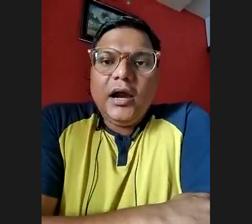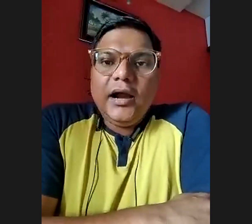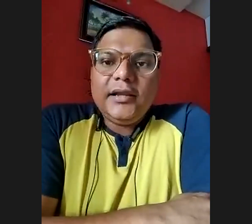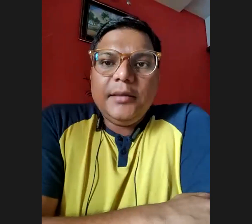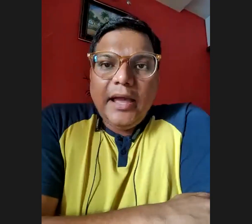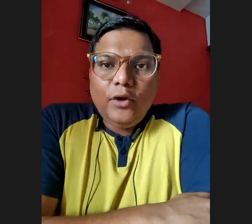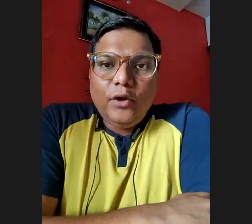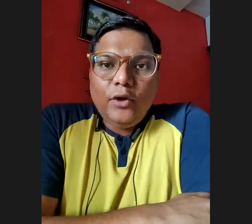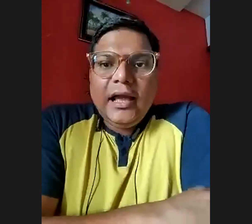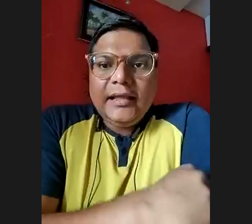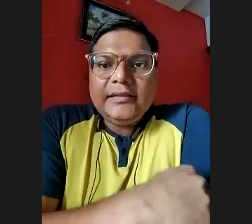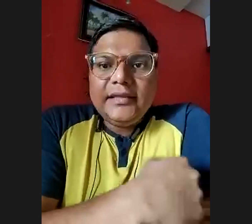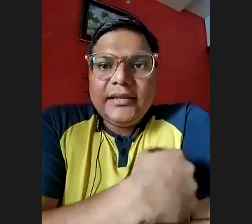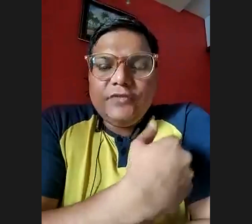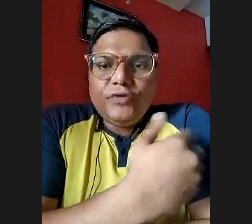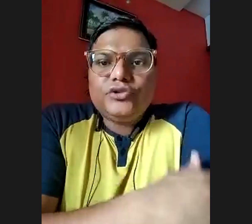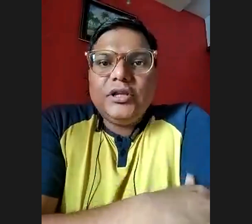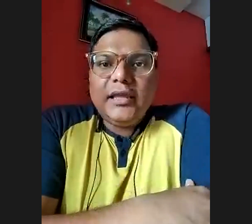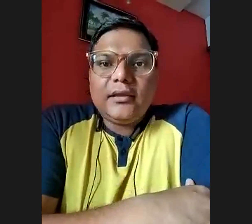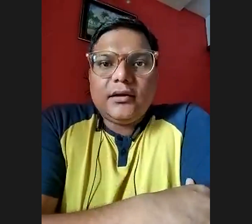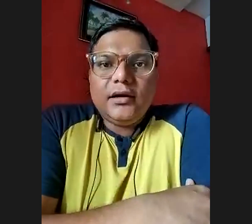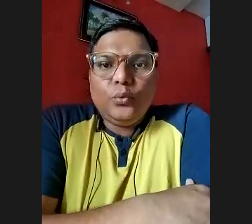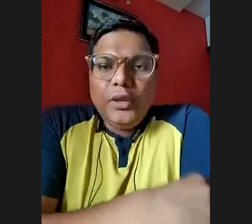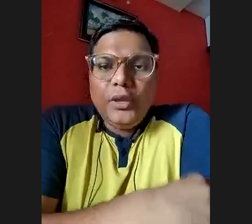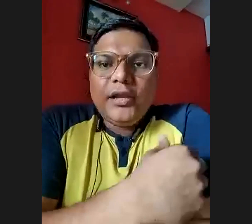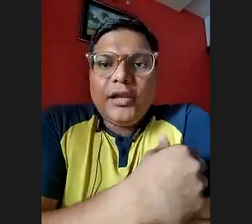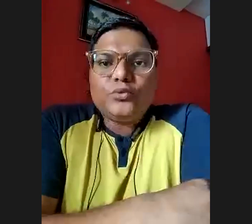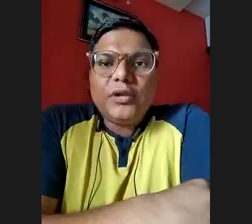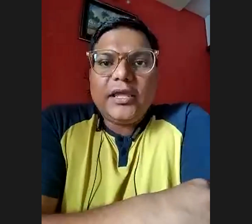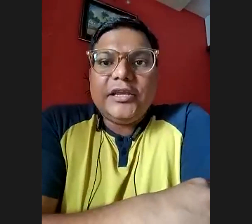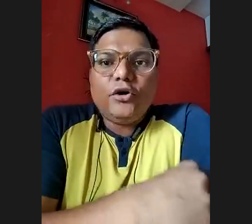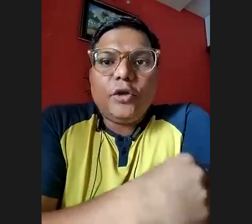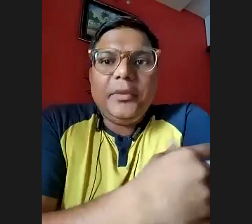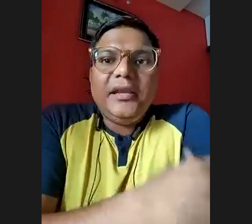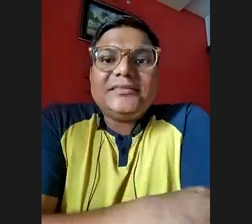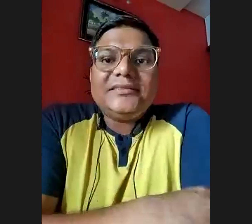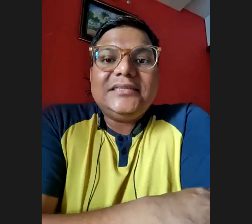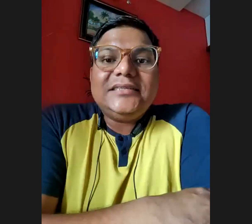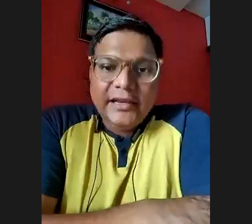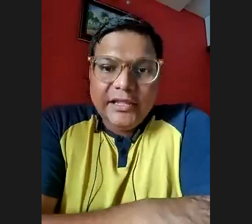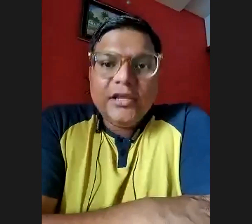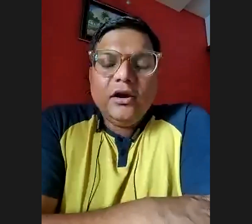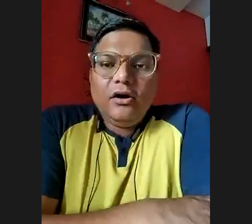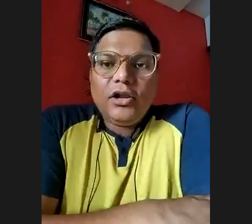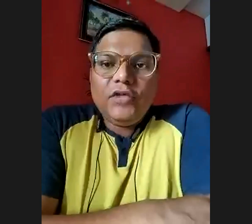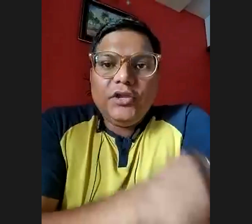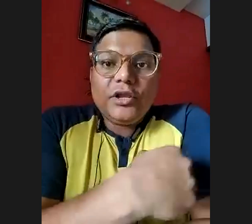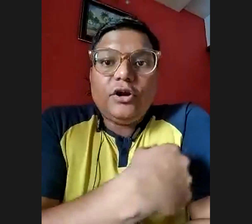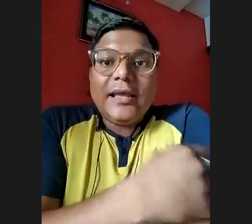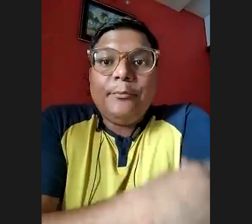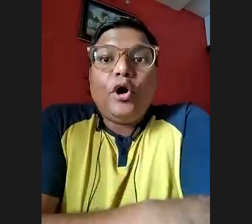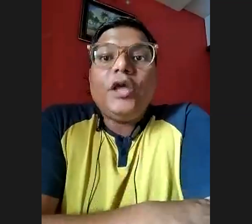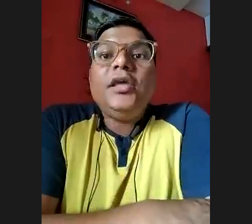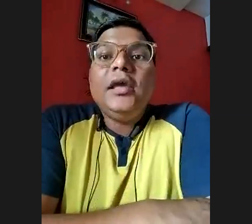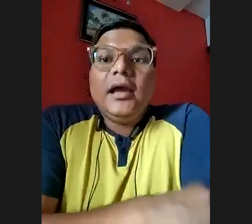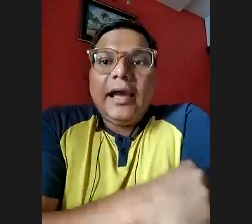thing under My Udan. And then eventually, like we understood, like it cannot be done single-handedly, or even you